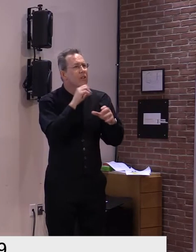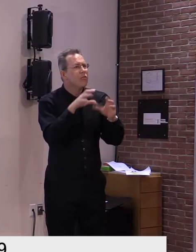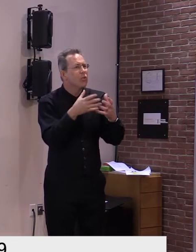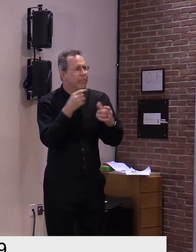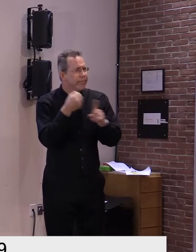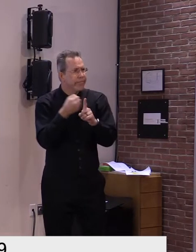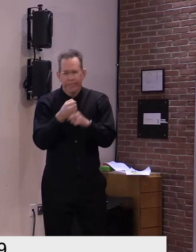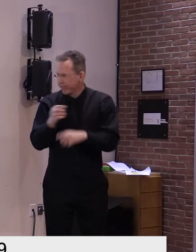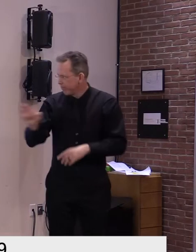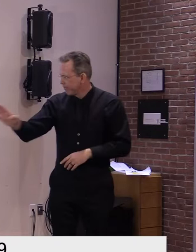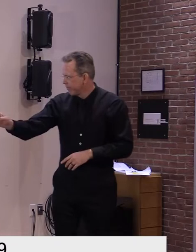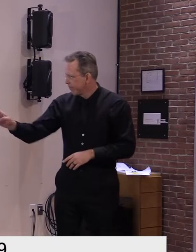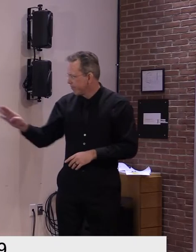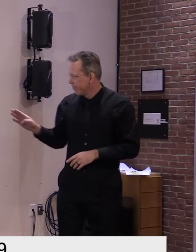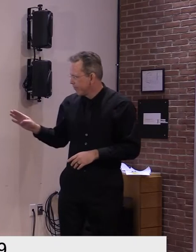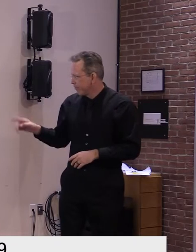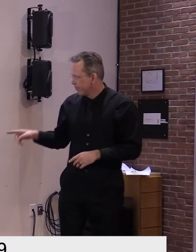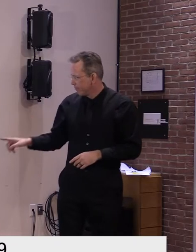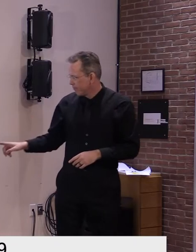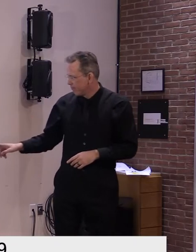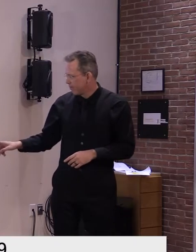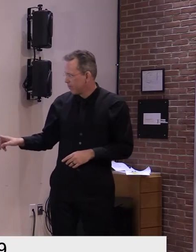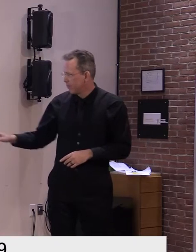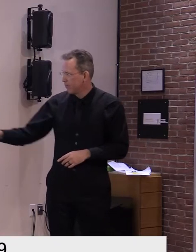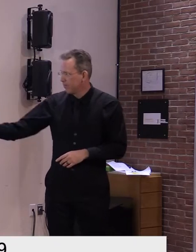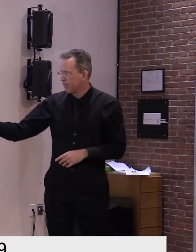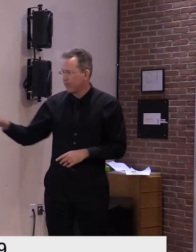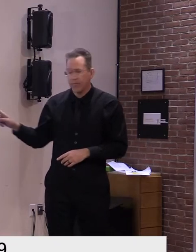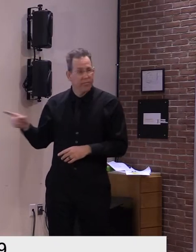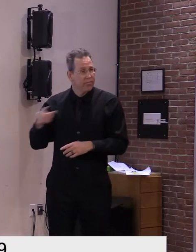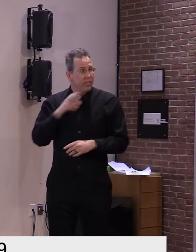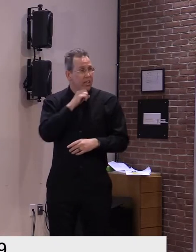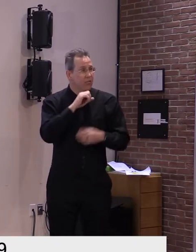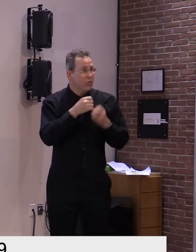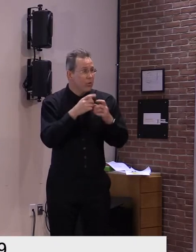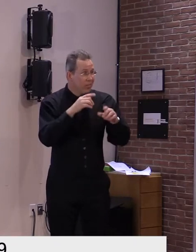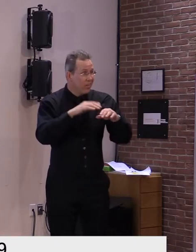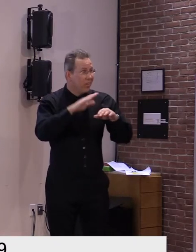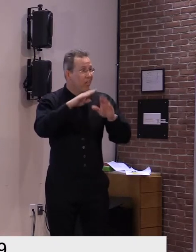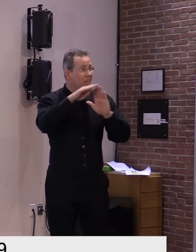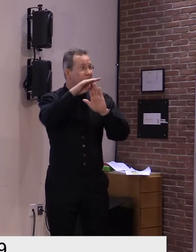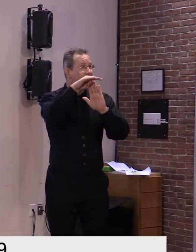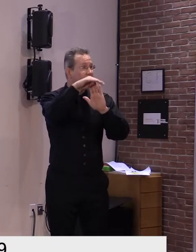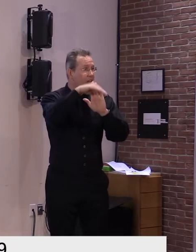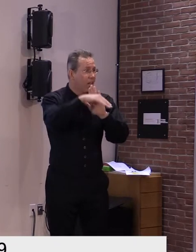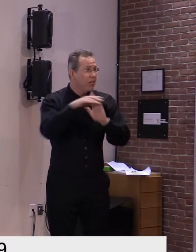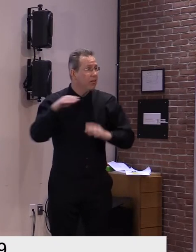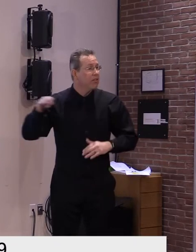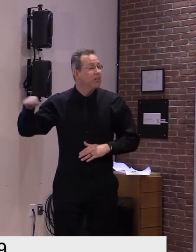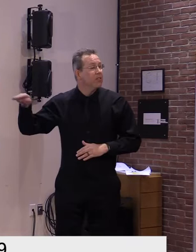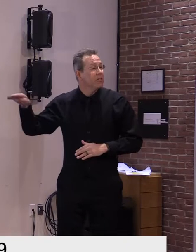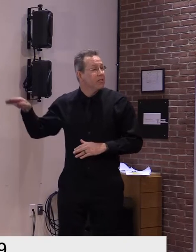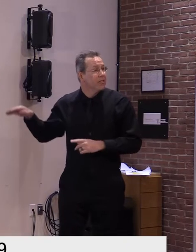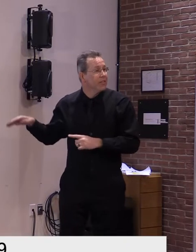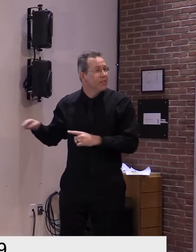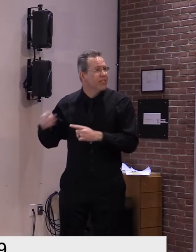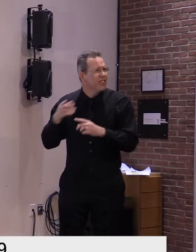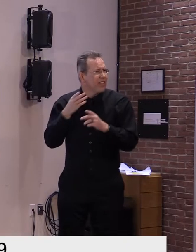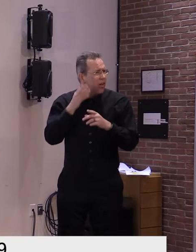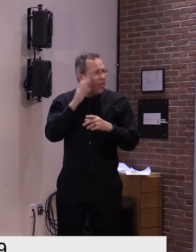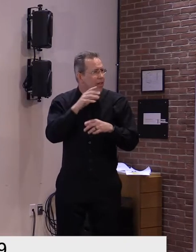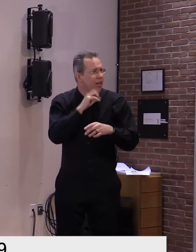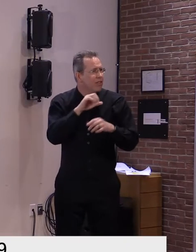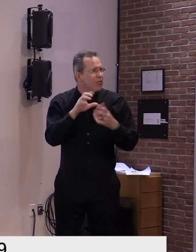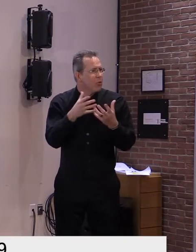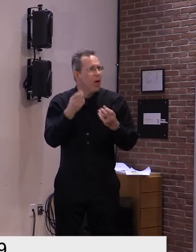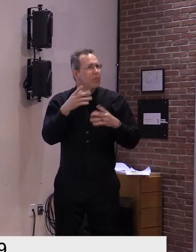have seen a gradual and steady decline in the median age of an individual contracting COVID-19 in Vermont,